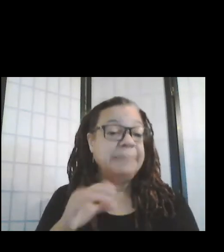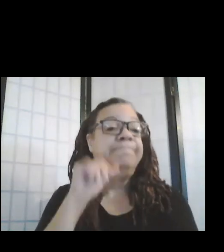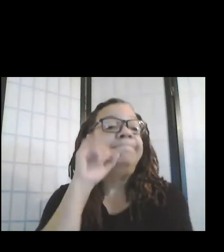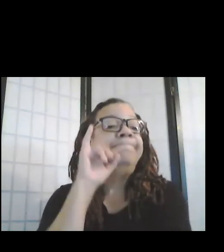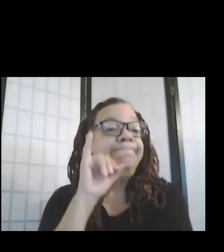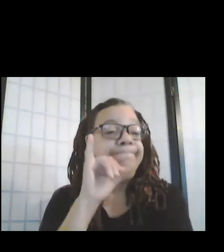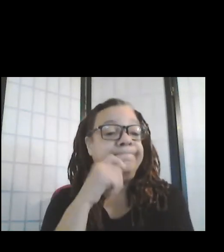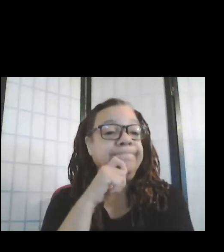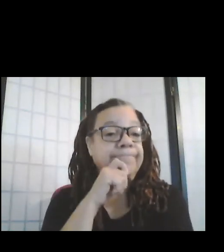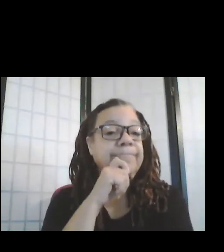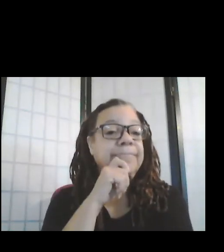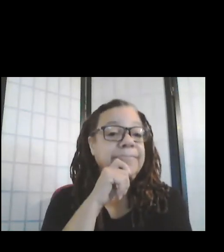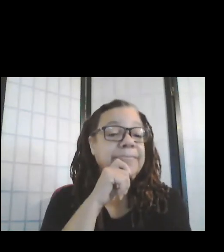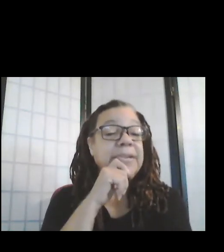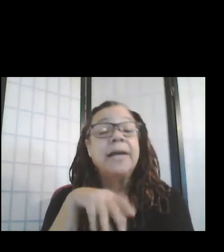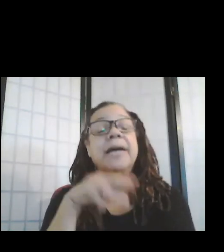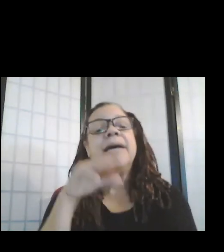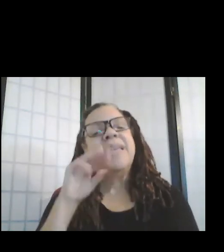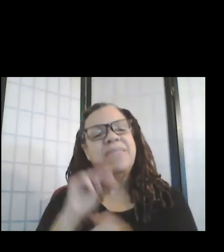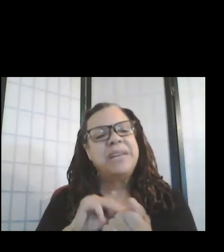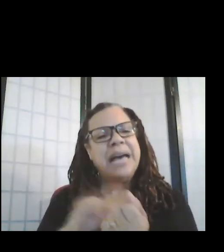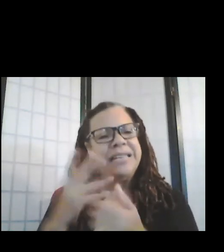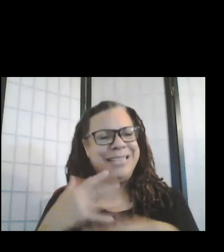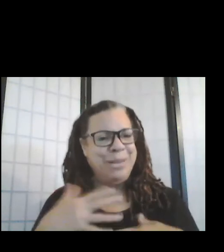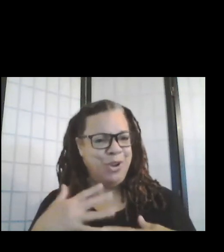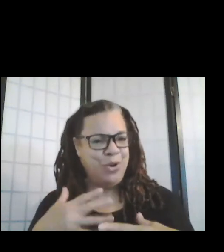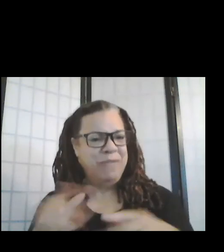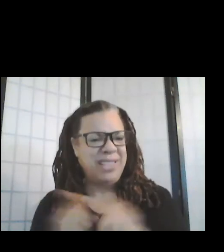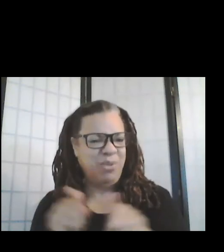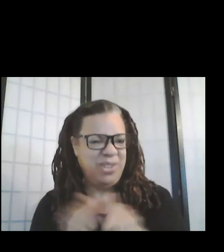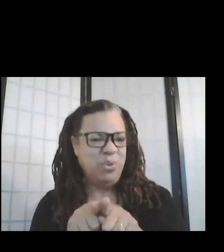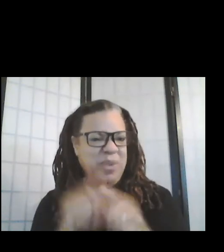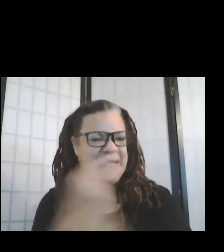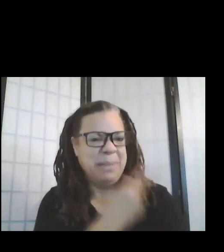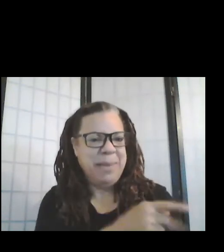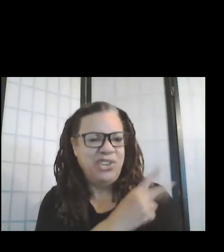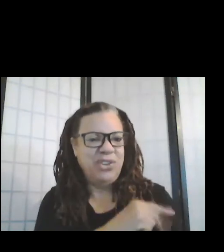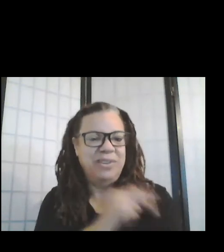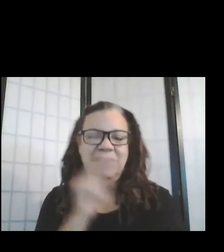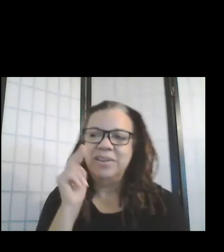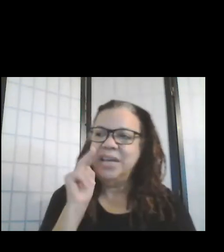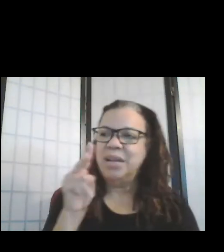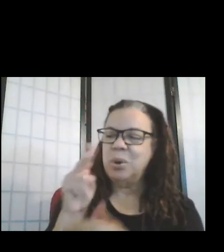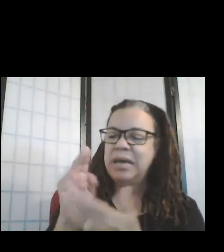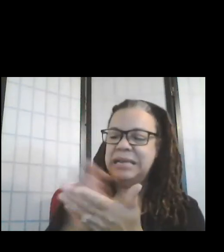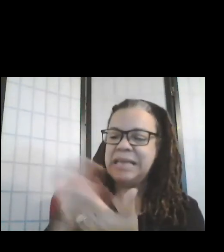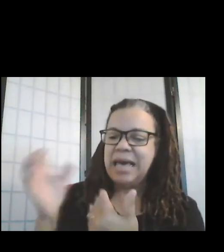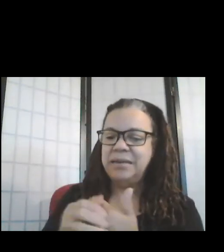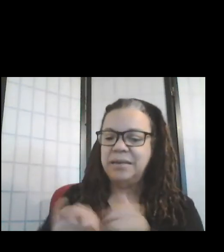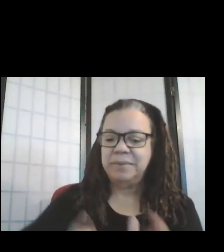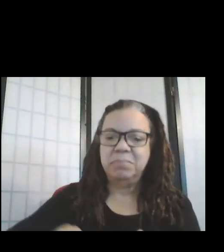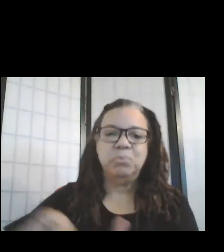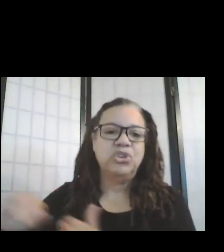well." The doctor seemed almost as nervous as Morris was. He looked again at the daybook, then pushed it